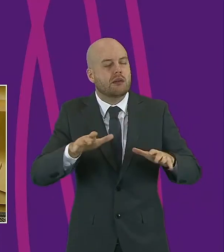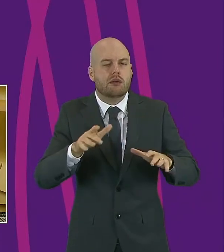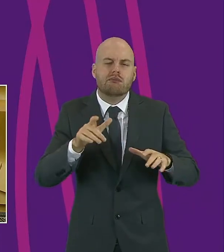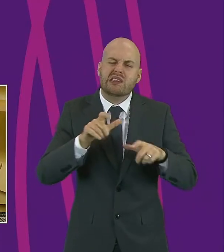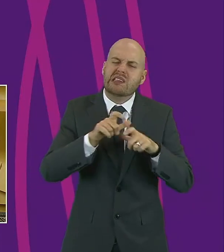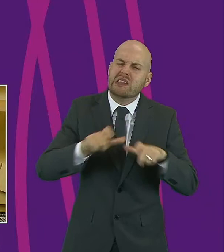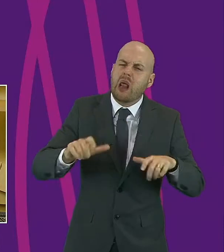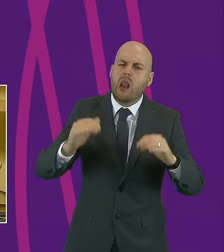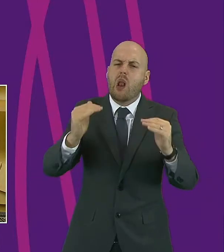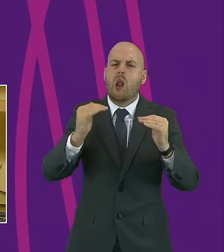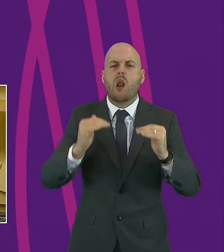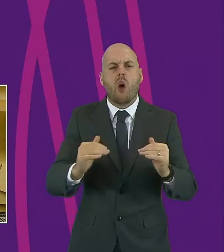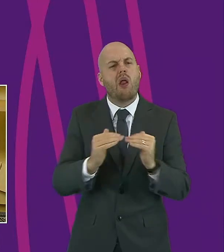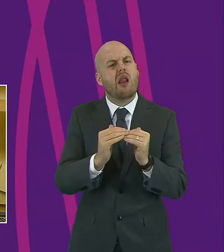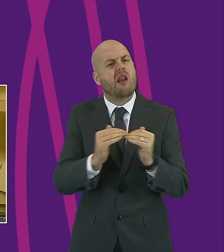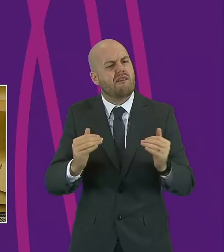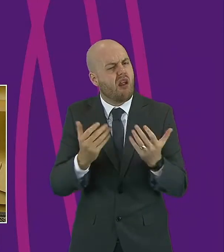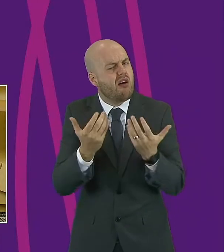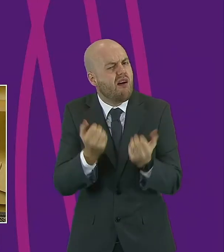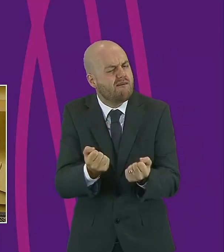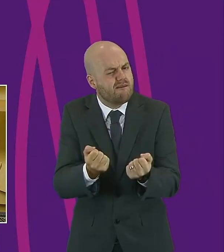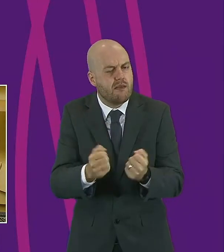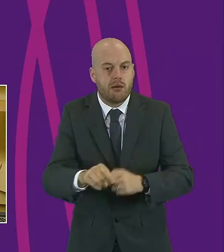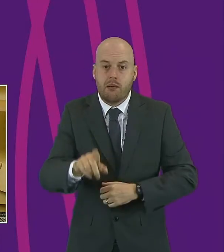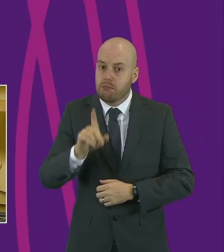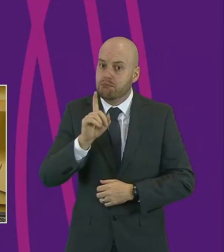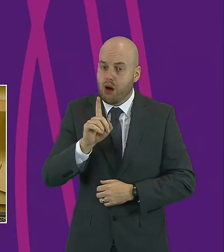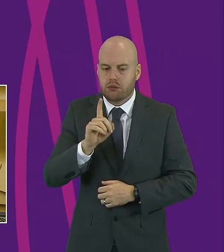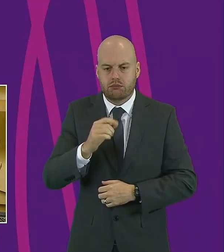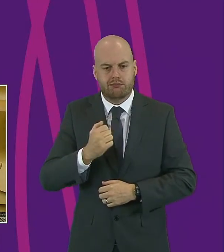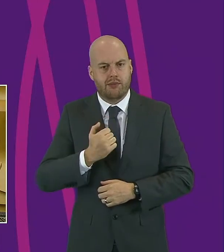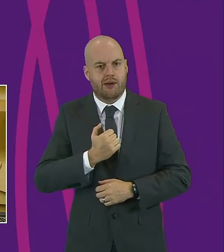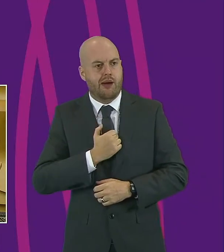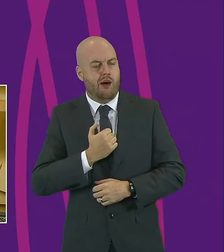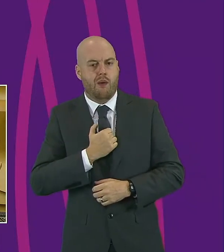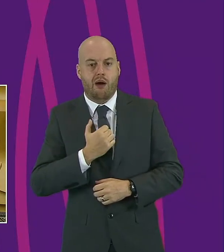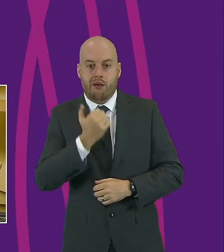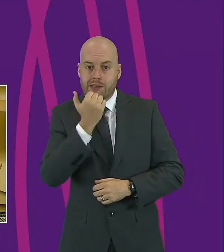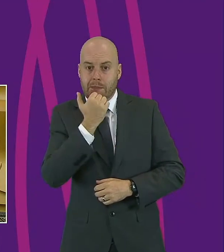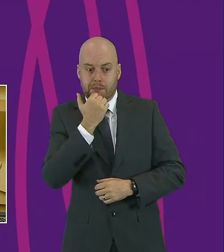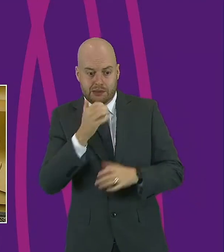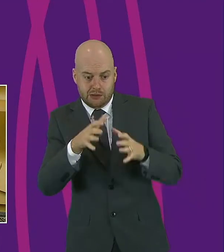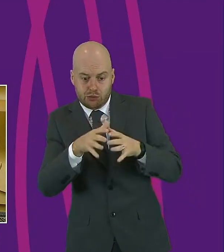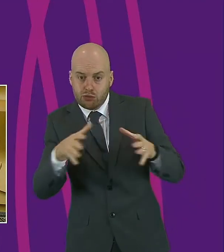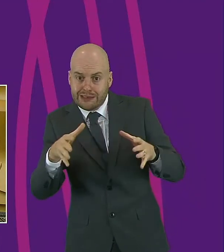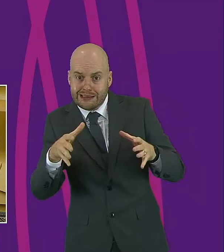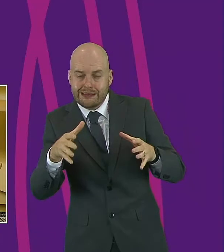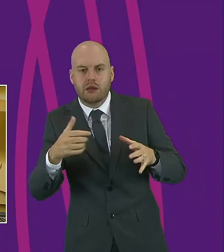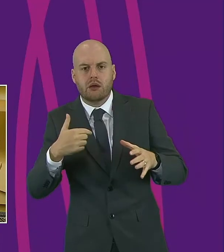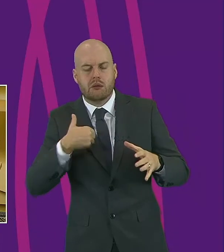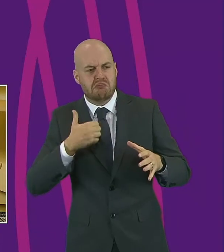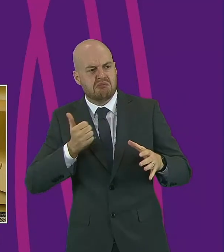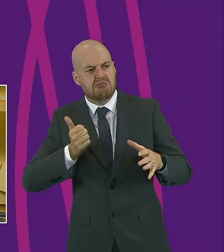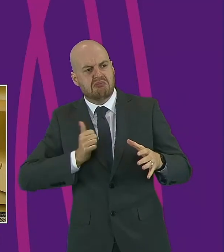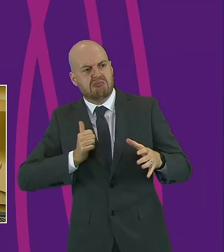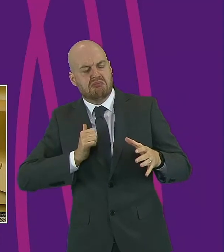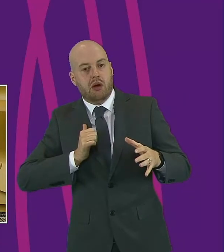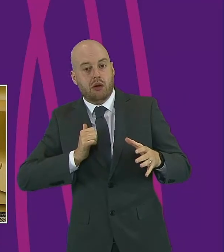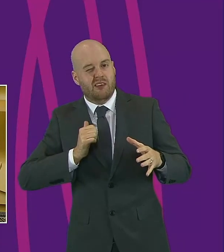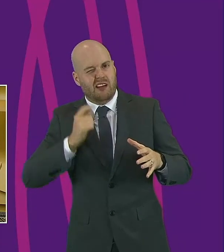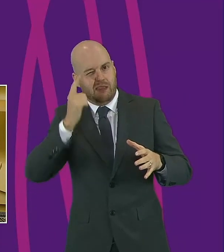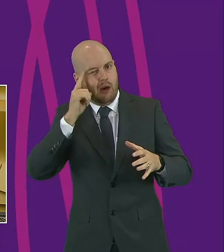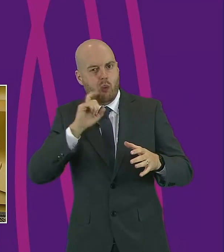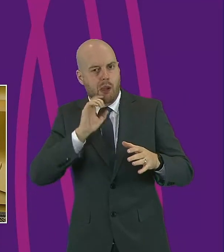Scotland as a whole. However, the range for our R number has recently increased, and our most recent estimate suggests that it could currently be above